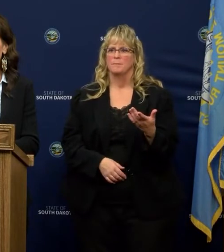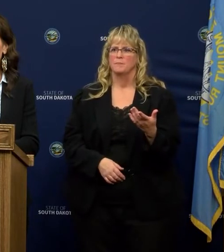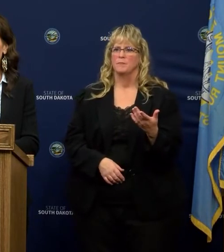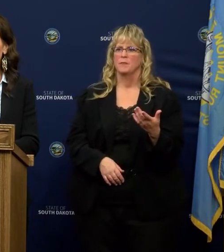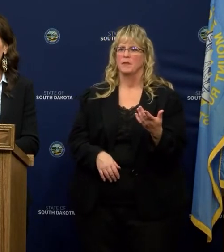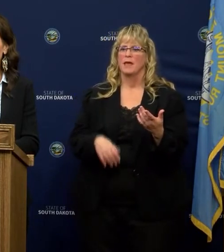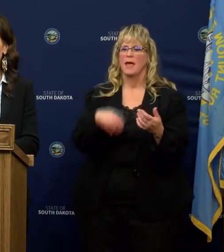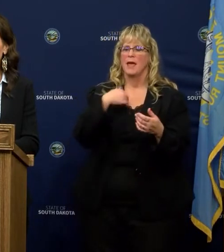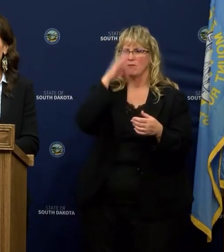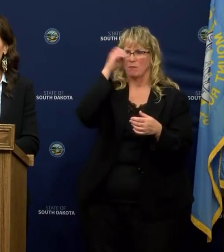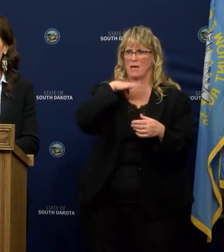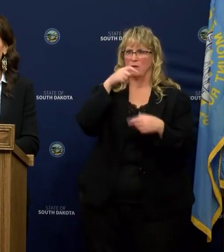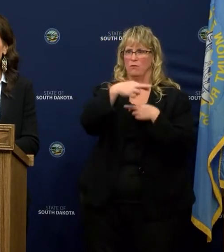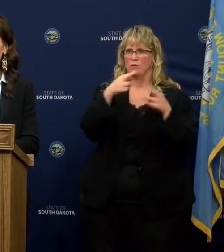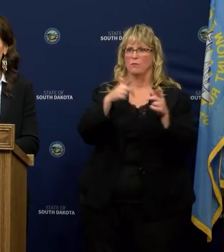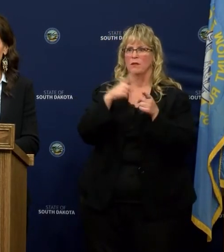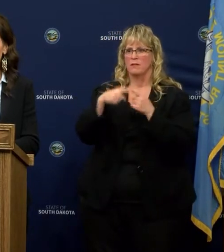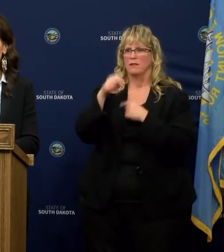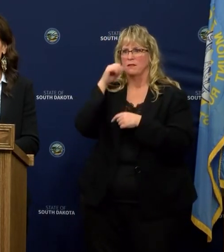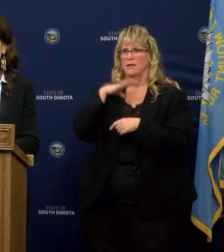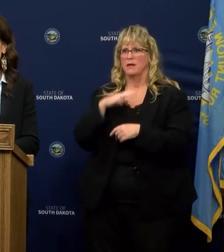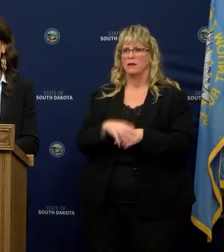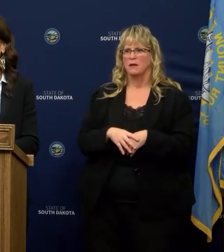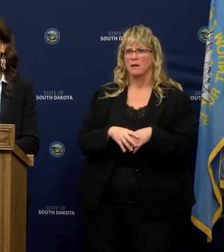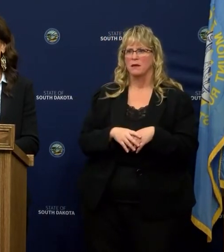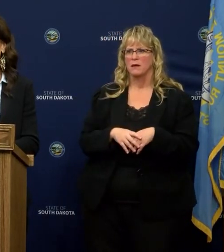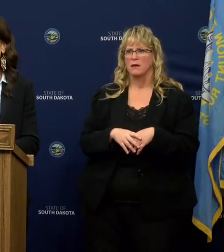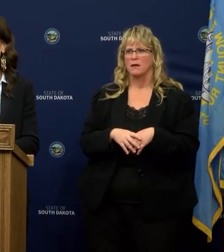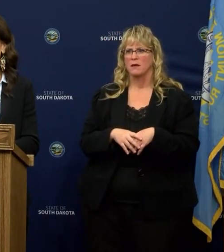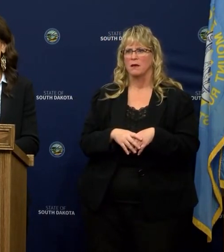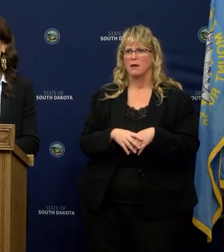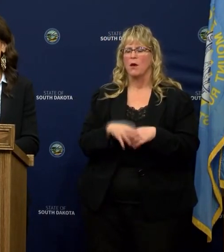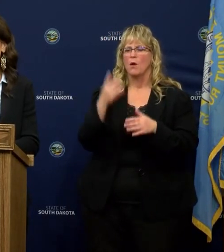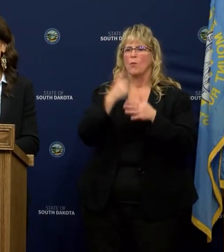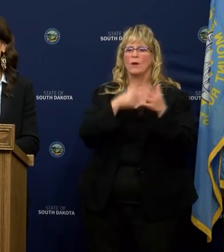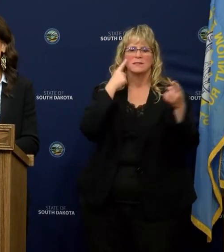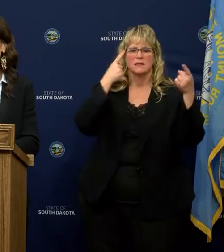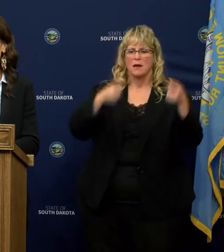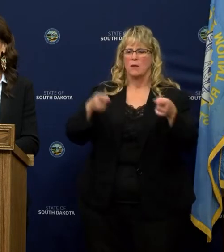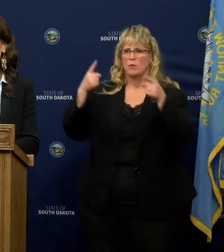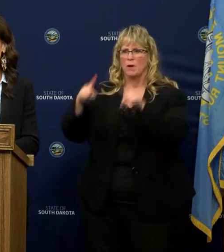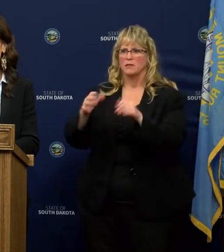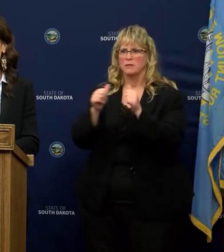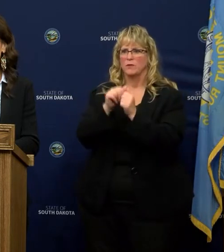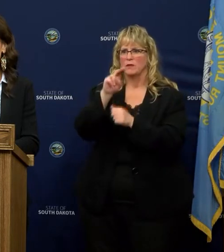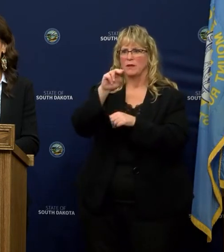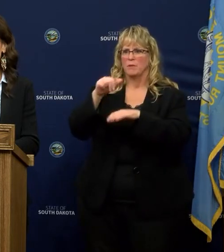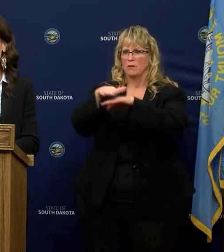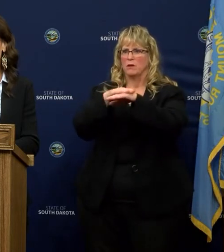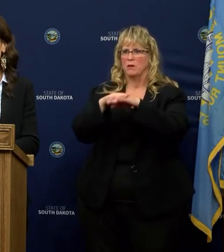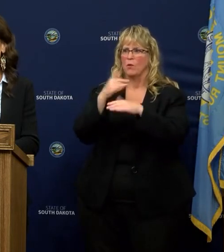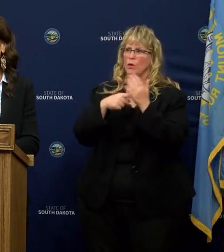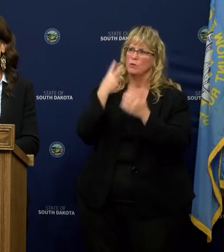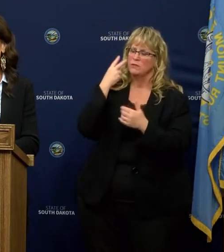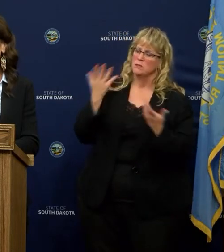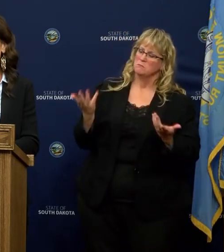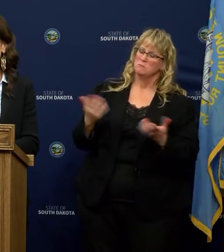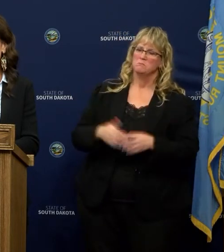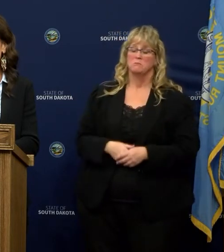Megan, we're going to go to Patrick in the room and then I'll come to you. Every good deal has a compromise. What's the compromise with the tribes as you see? Well,